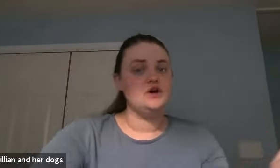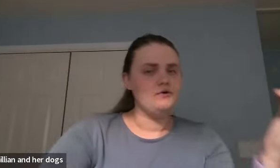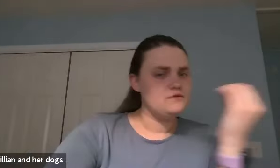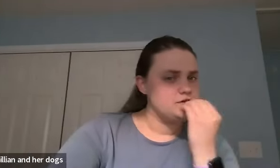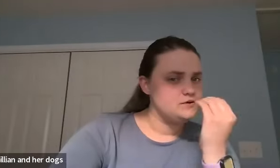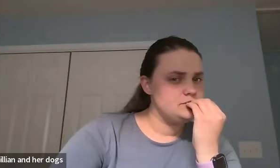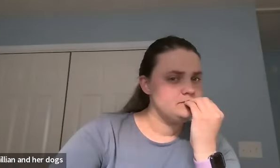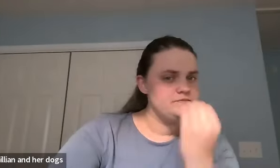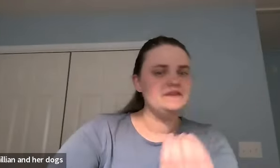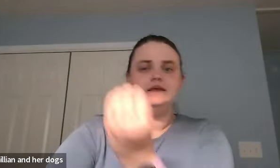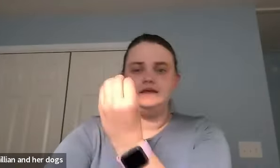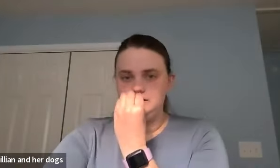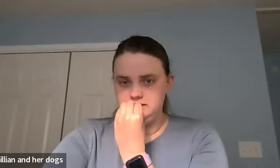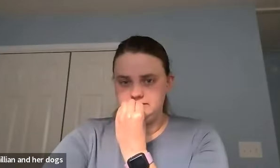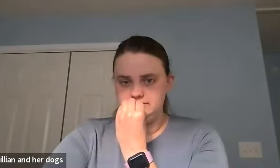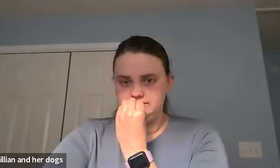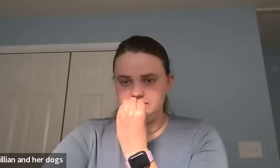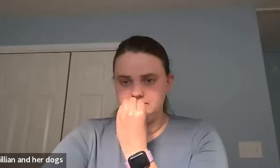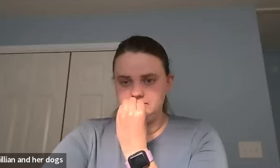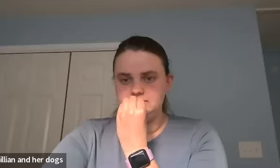So food, eat.